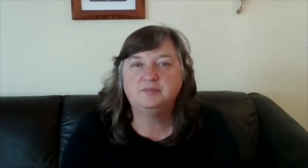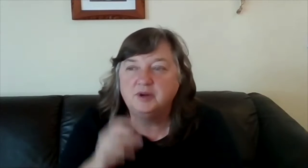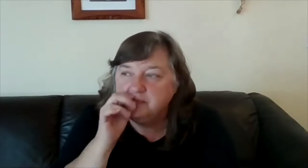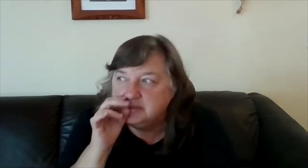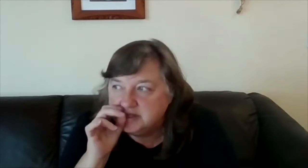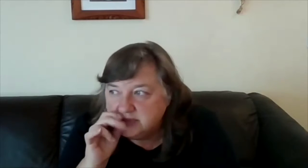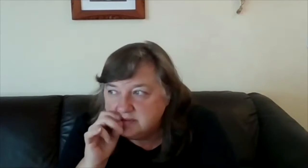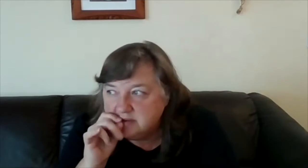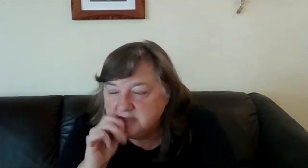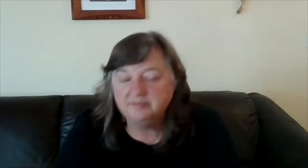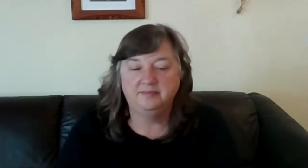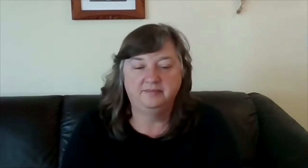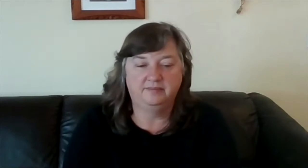Whisper.